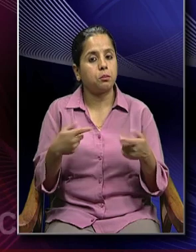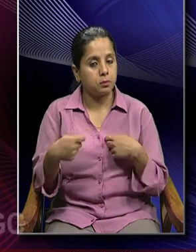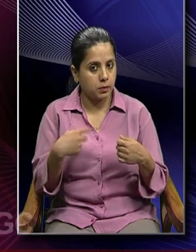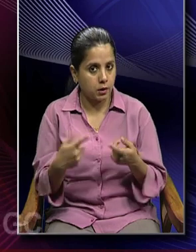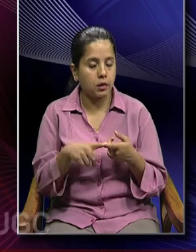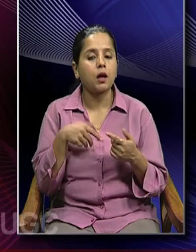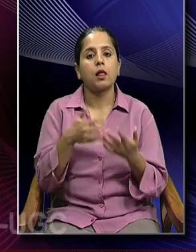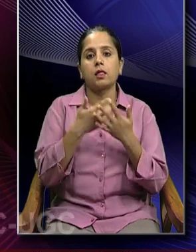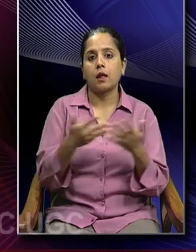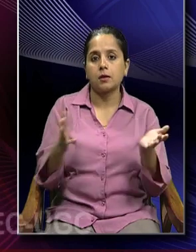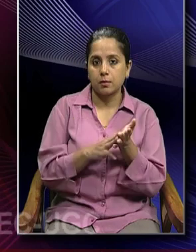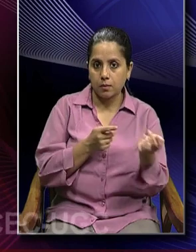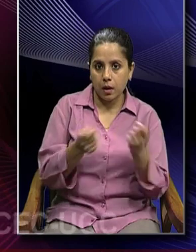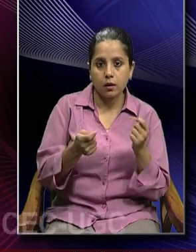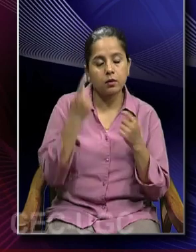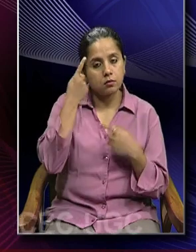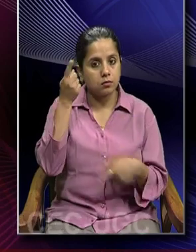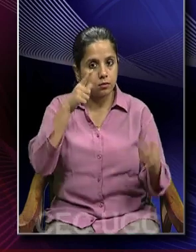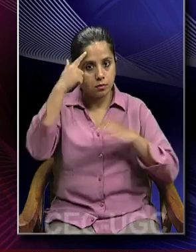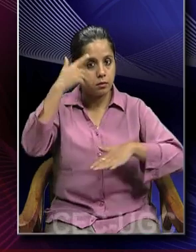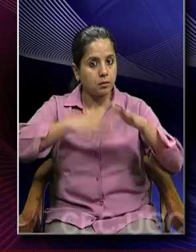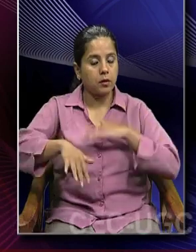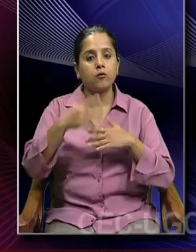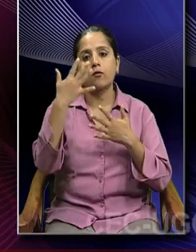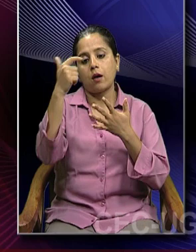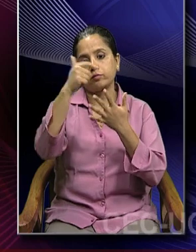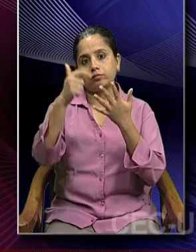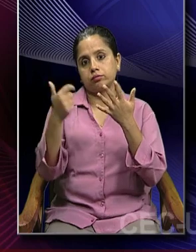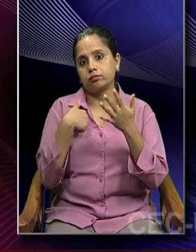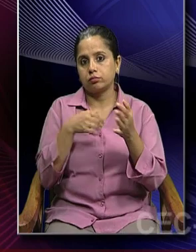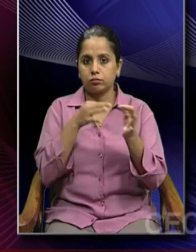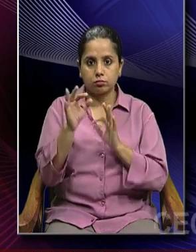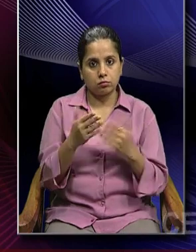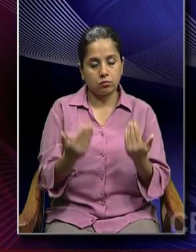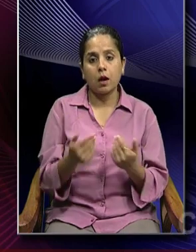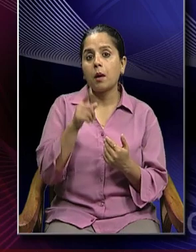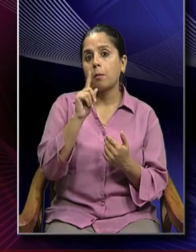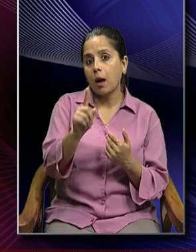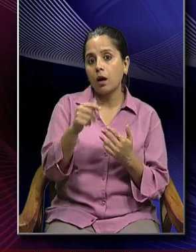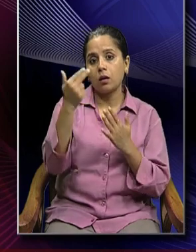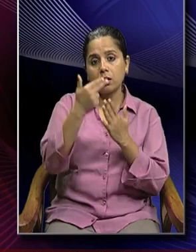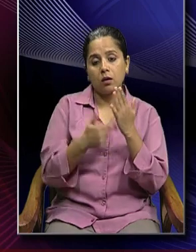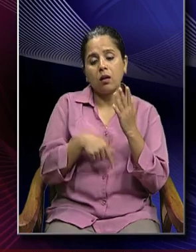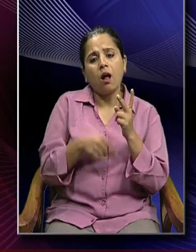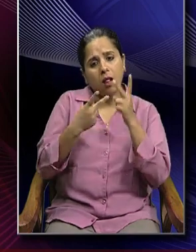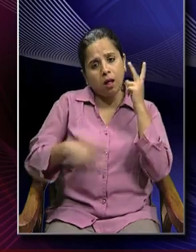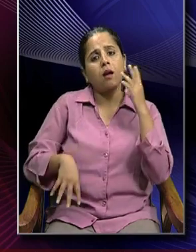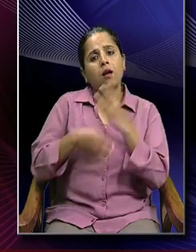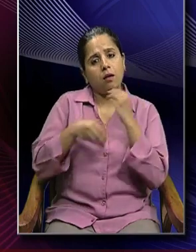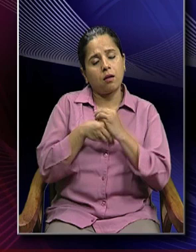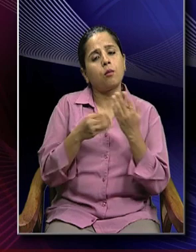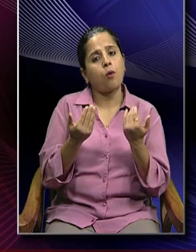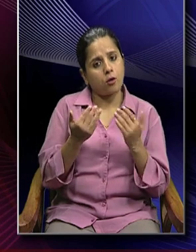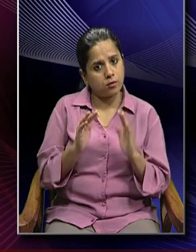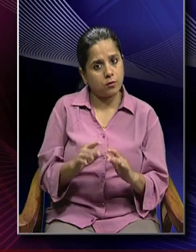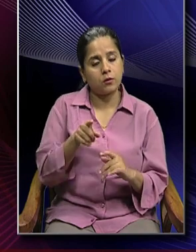product management, strategic planning. Here the 5 functions we have mentioned, but the list can be exhaustive, it can be endless depending